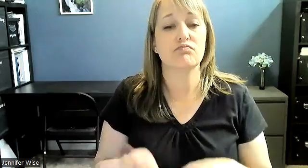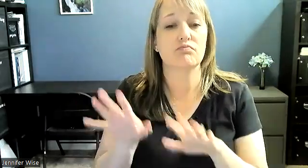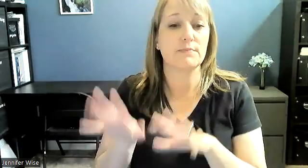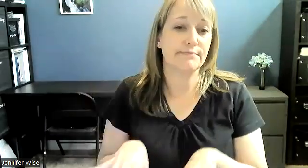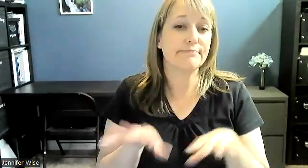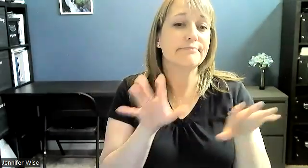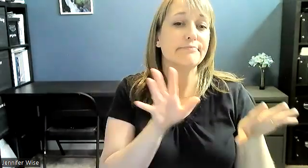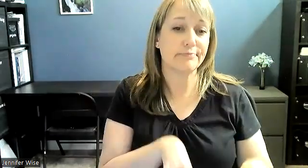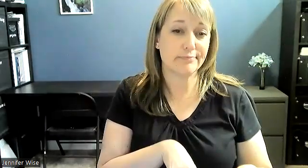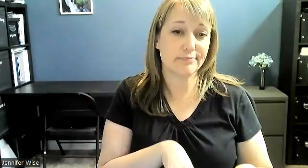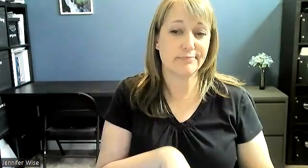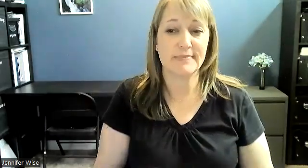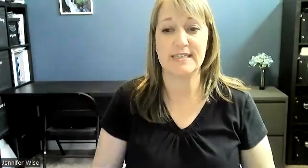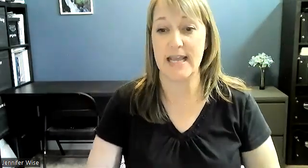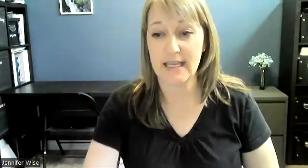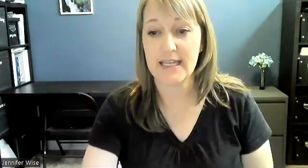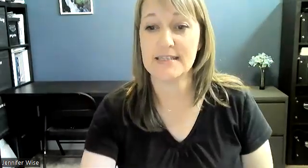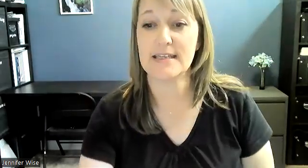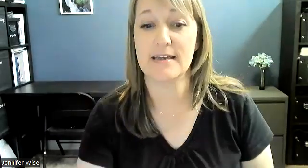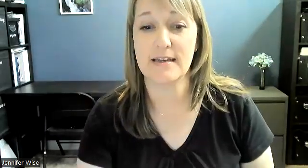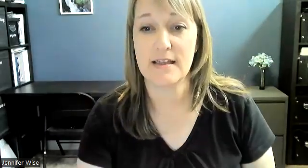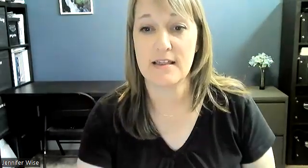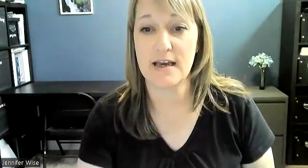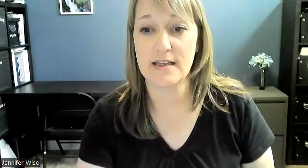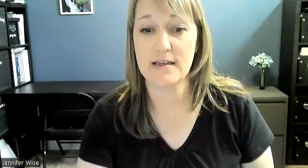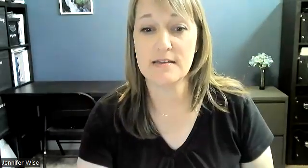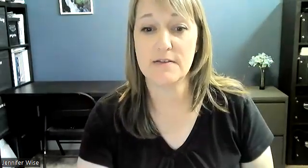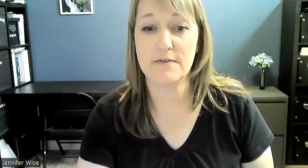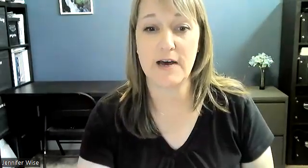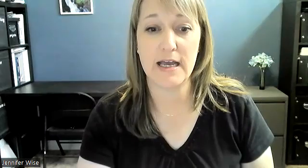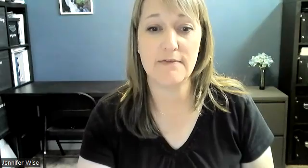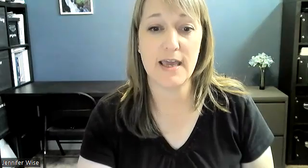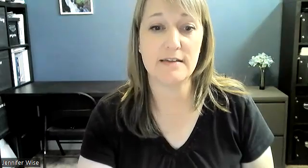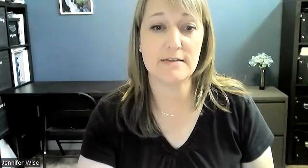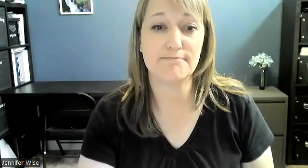Take it easy. That is 5-8.